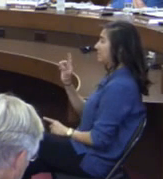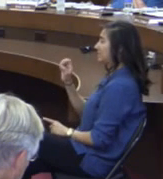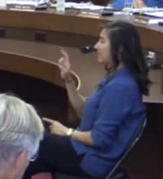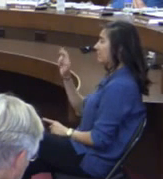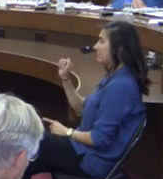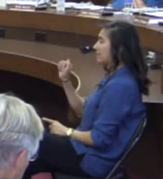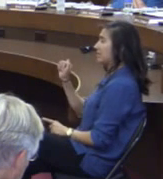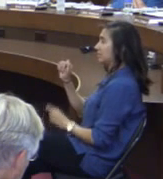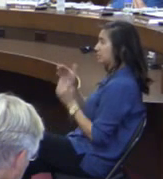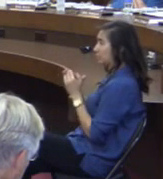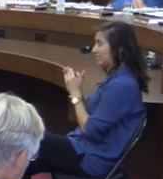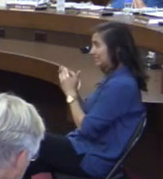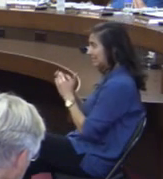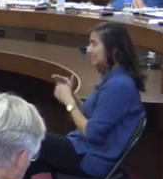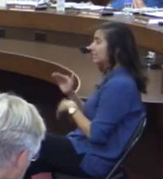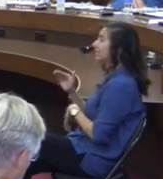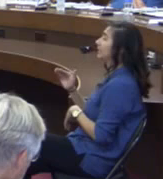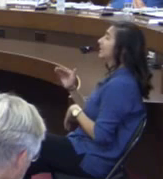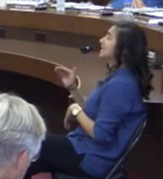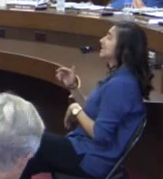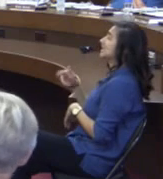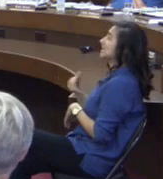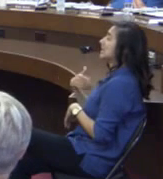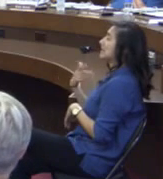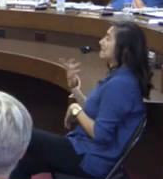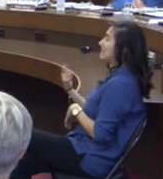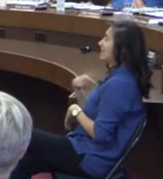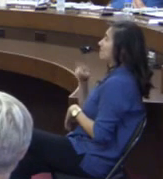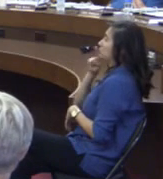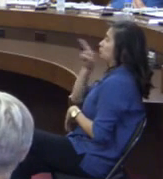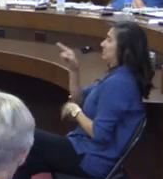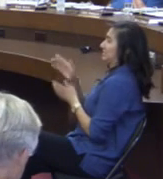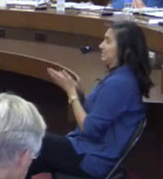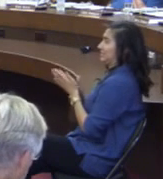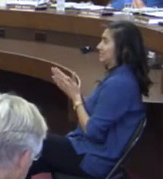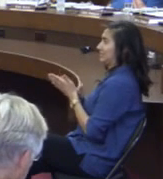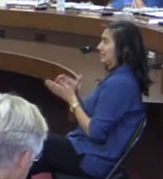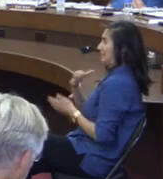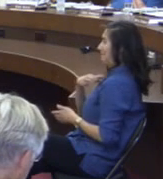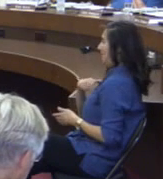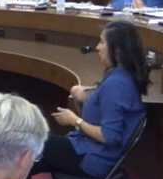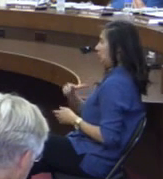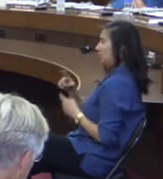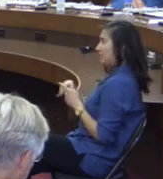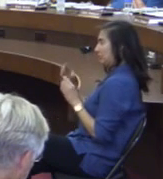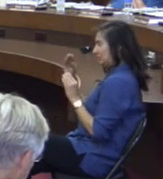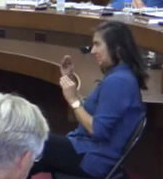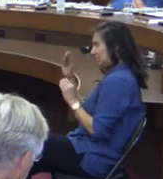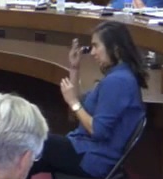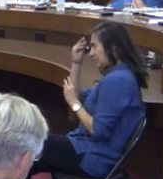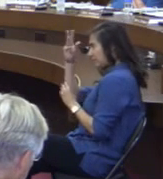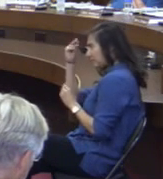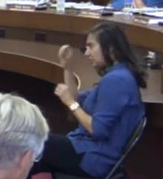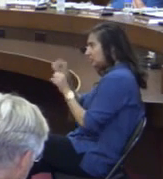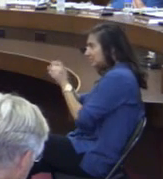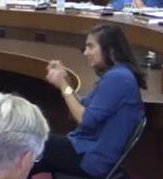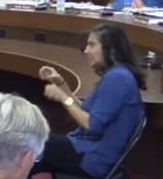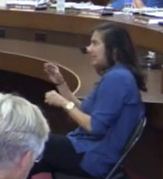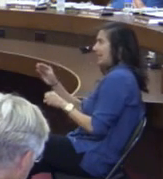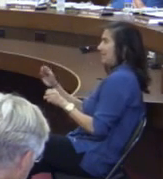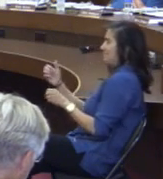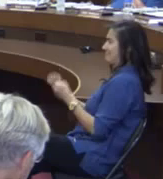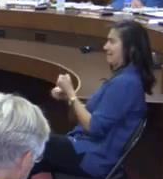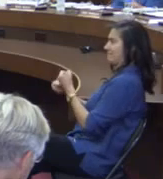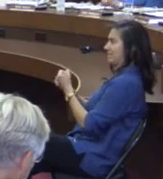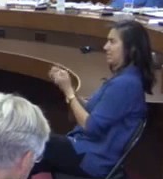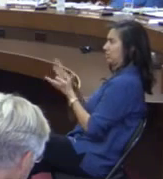to Merced College. And I'm really passionate about teaching information literacy skills at the community college level. So